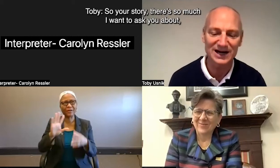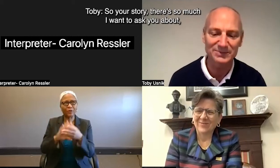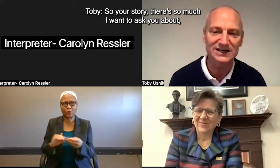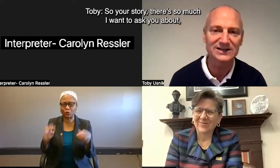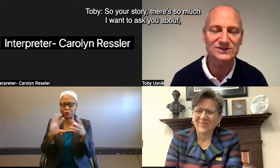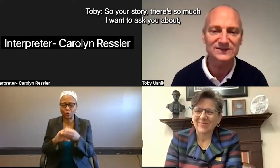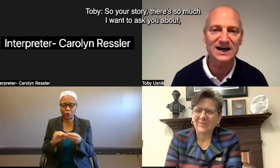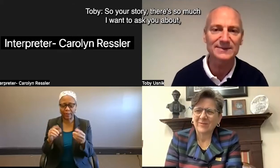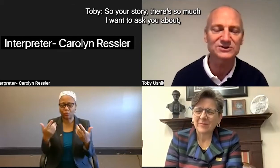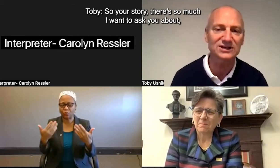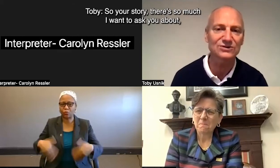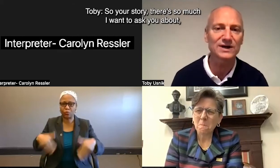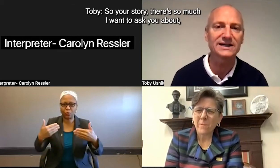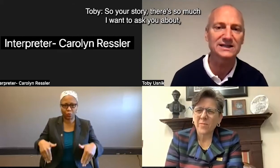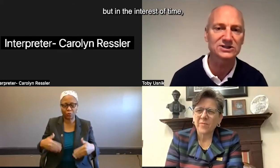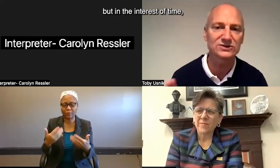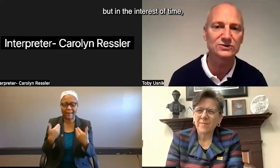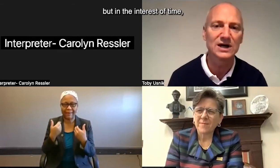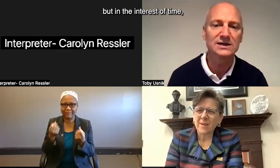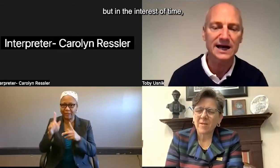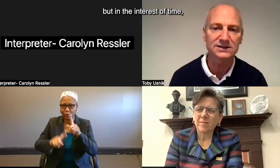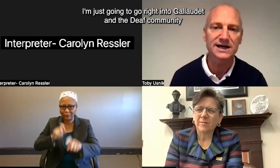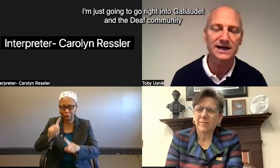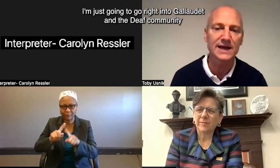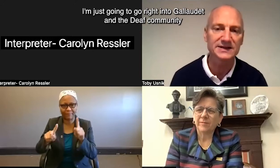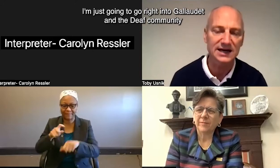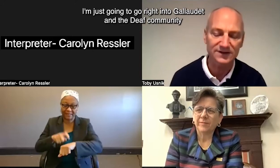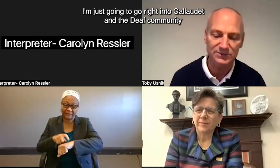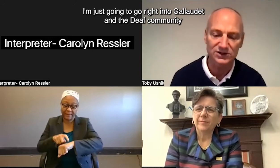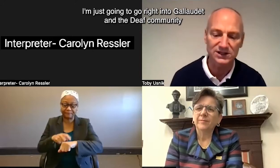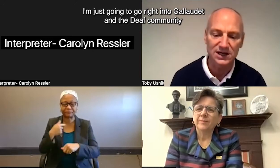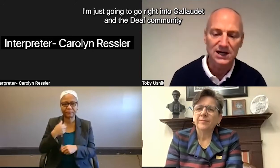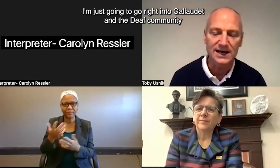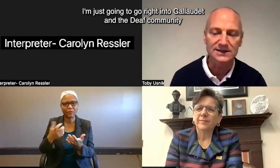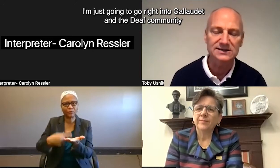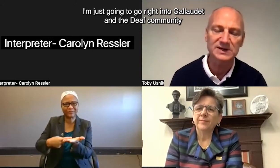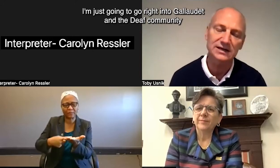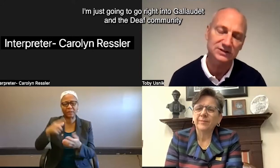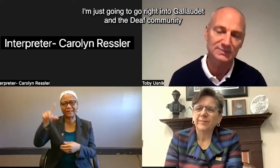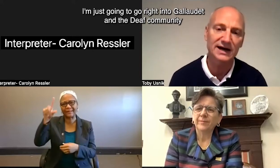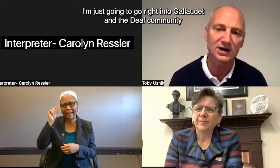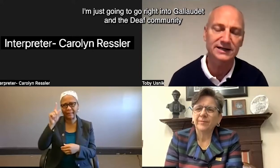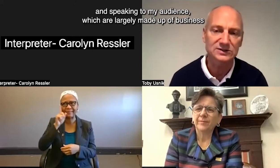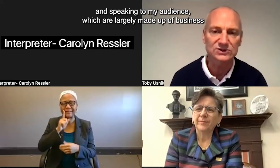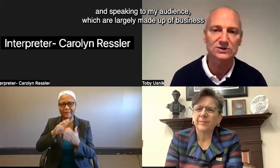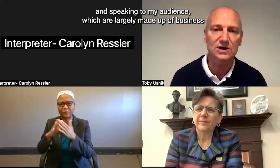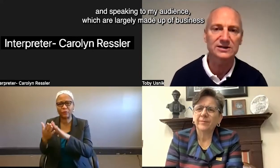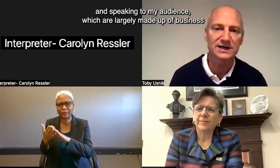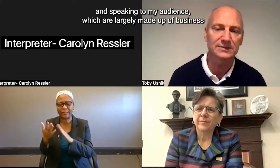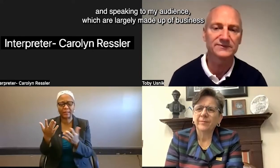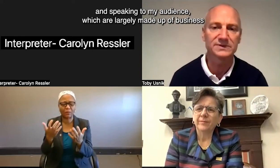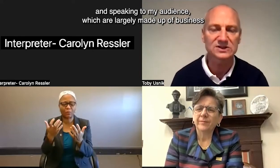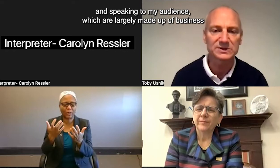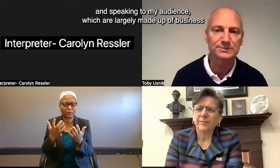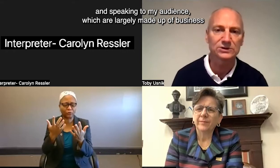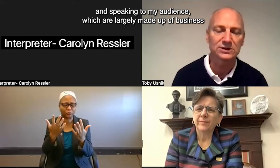to ask you about, but in the interest of time, I'm just going to go right into Gallaudet and the deaf community and speaking to my audience, which are largely